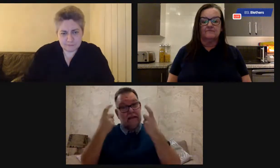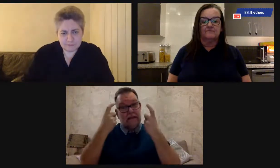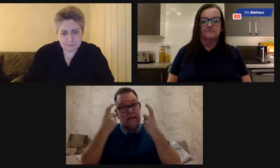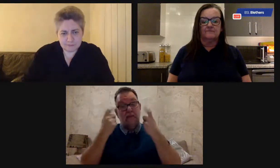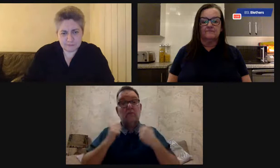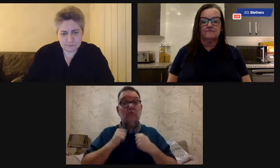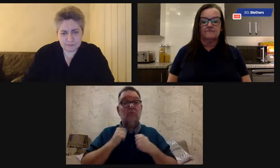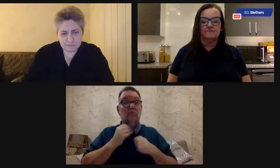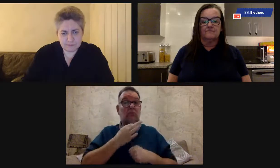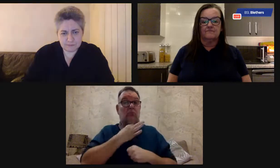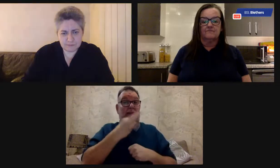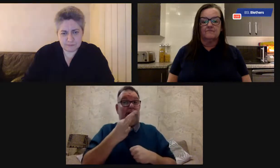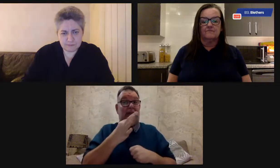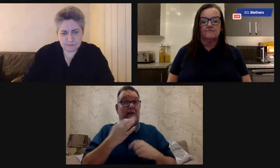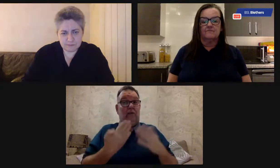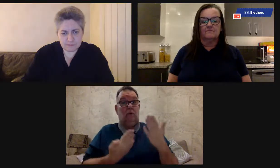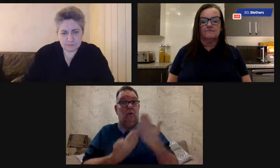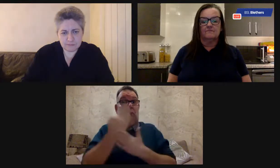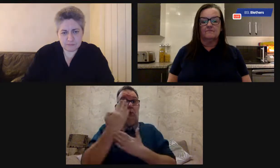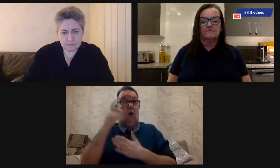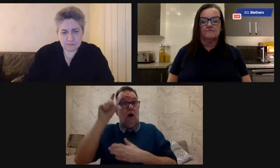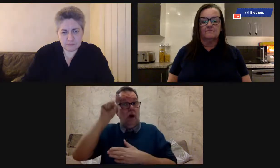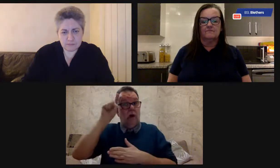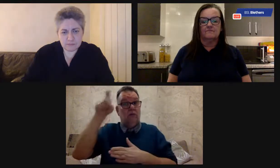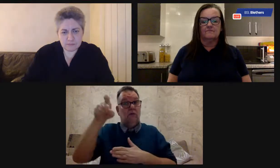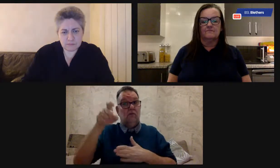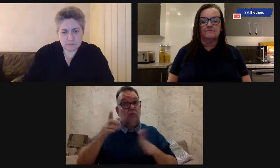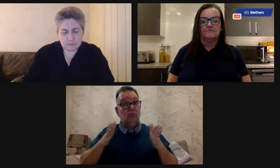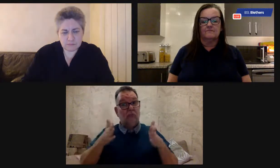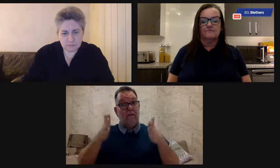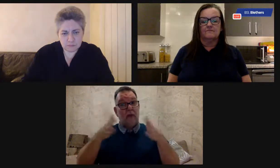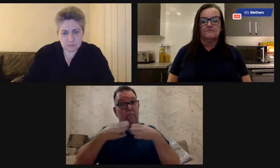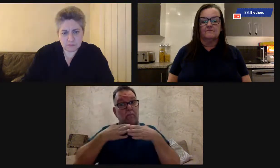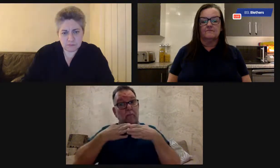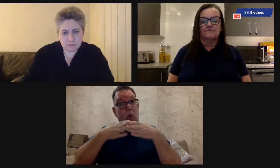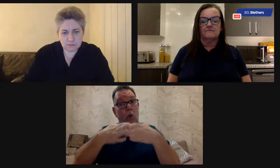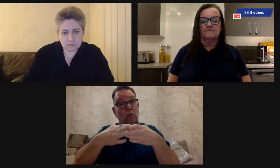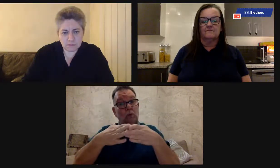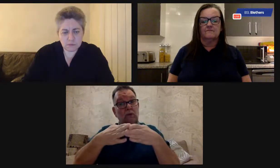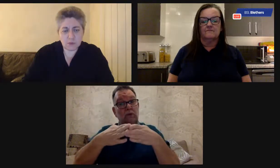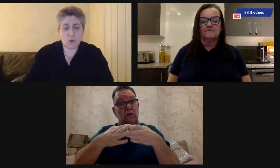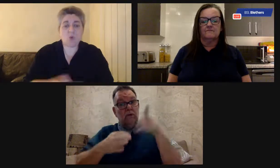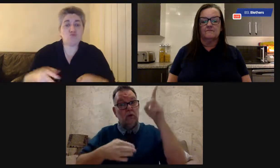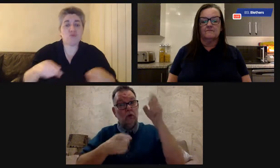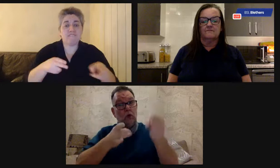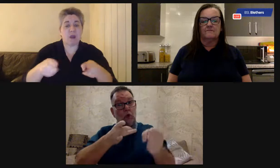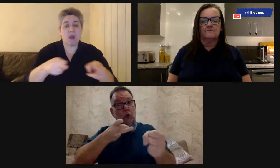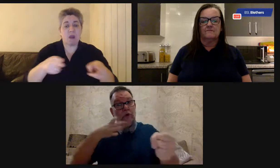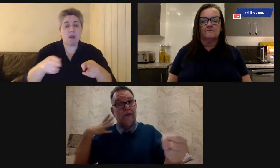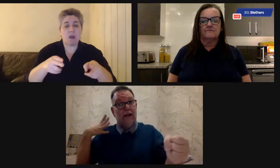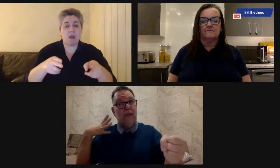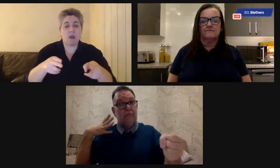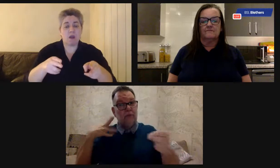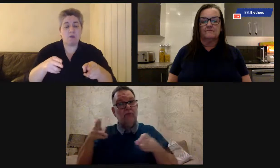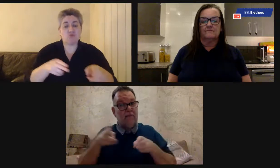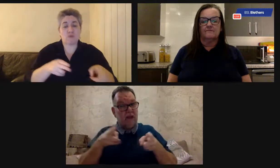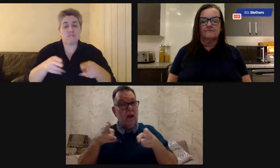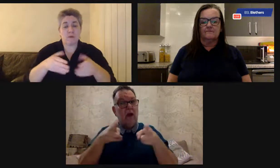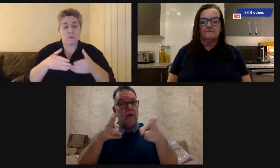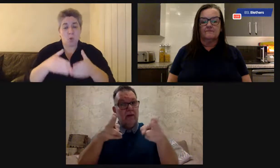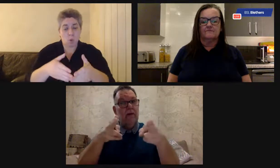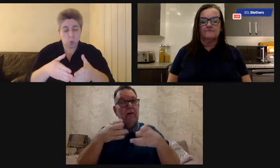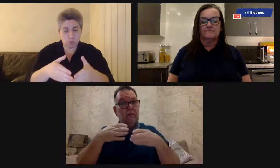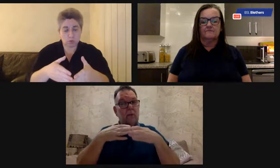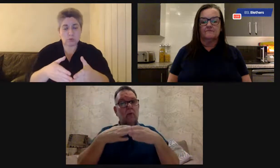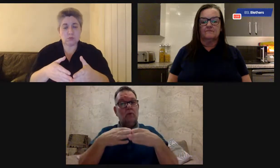feeling for the last couple of years, what we're considering, and it's just a new idea, is maybe going